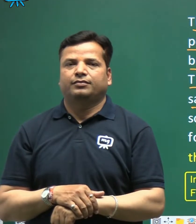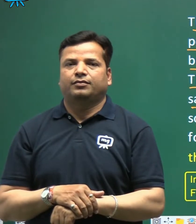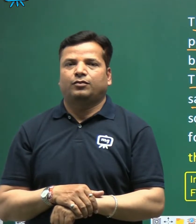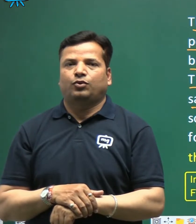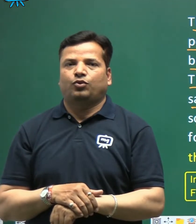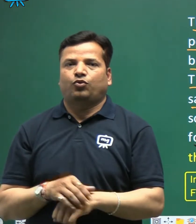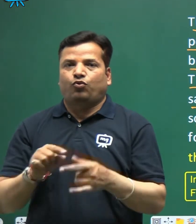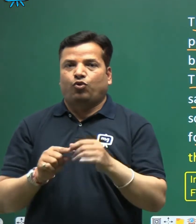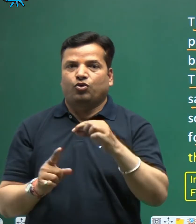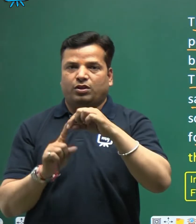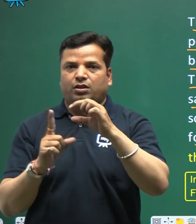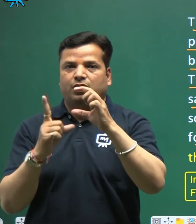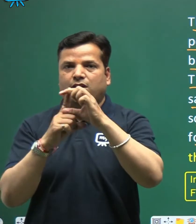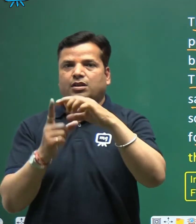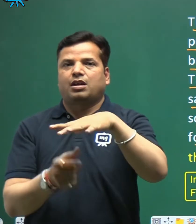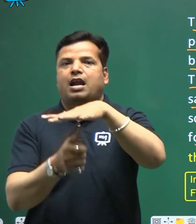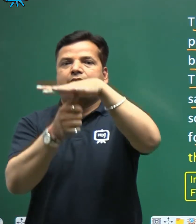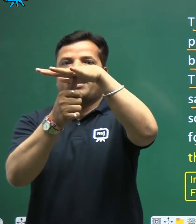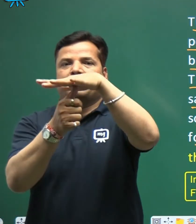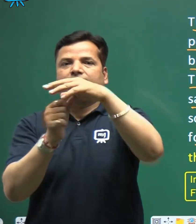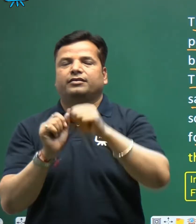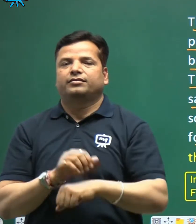for the director